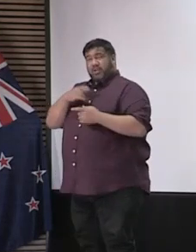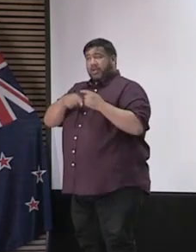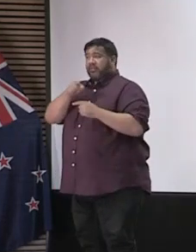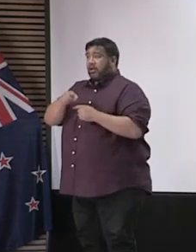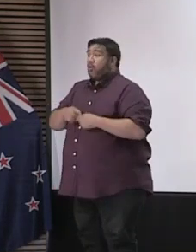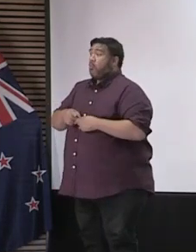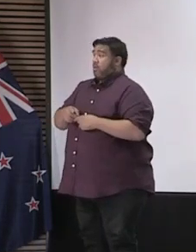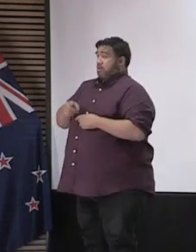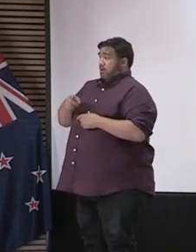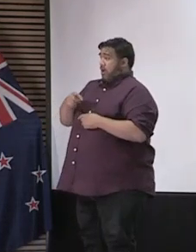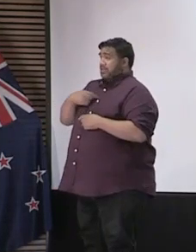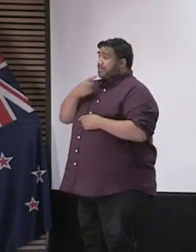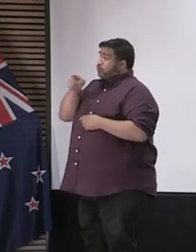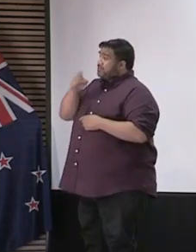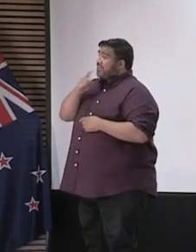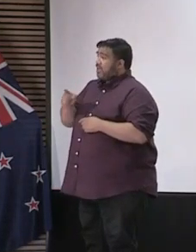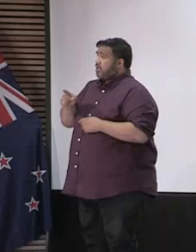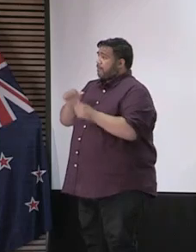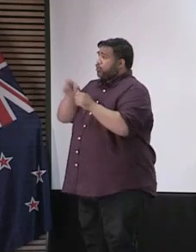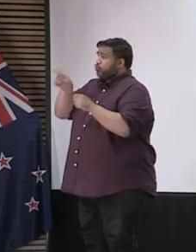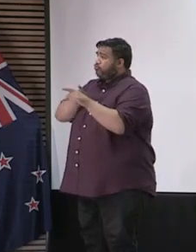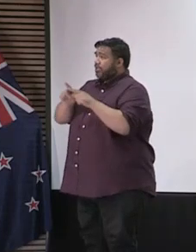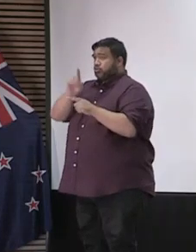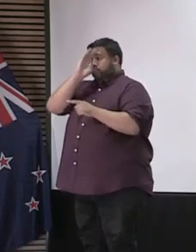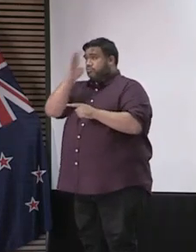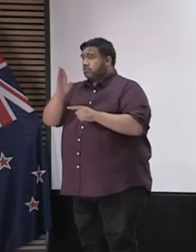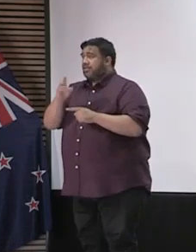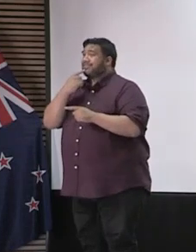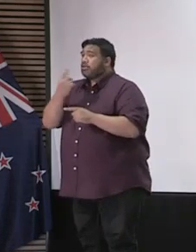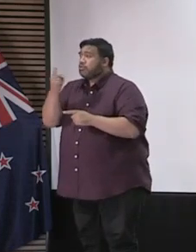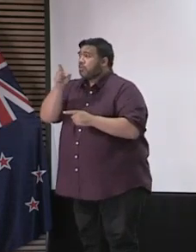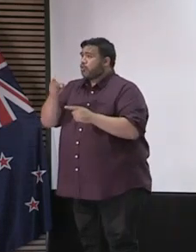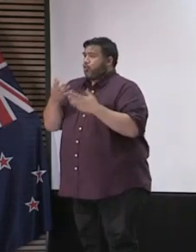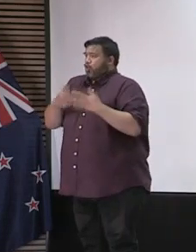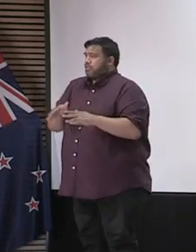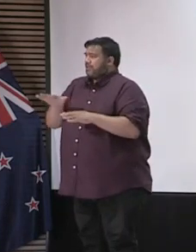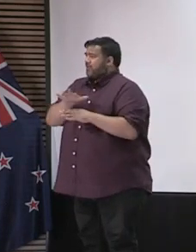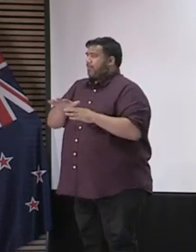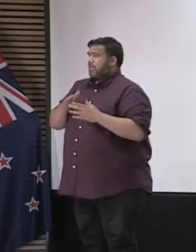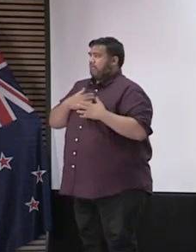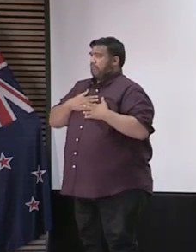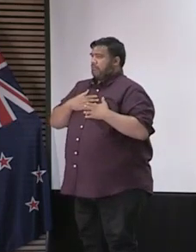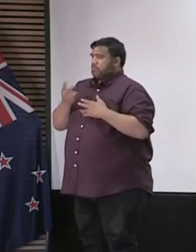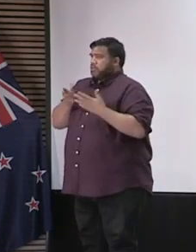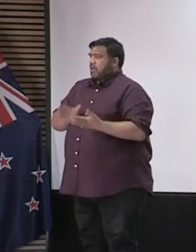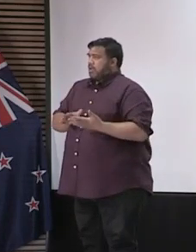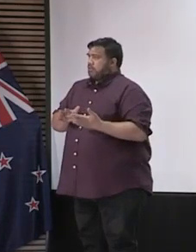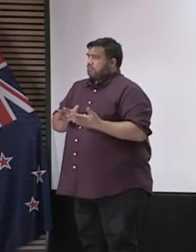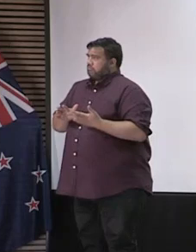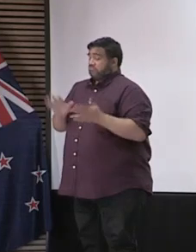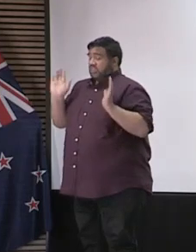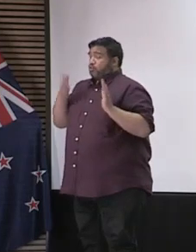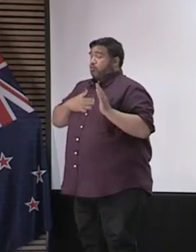one. In fact, that's probably the only thing I'll say on that. 2 comments on this. First, I think just